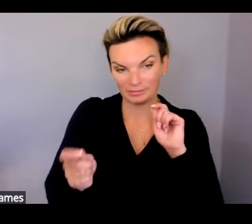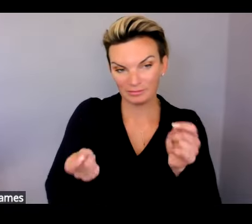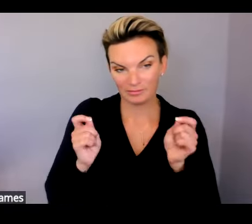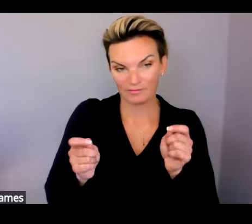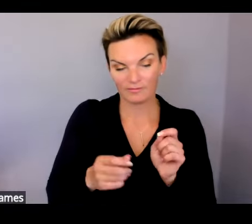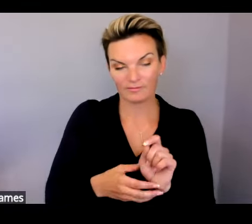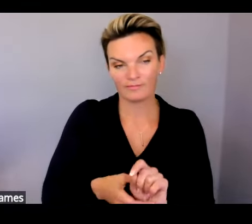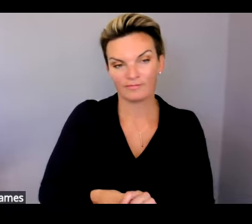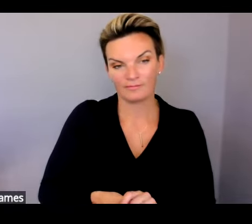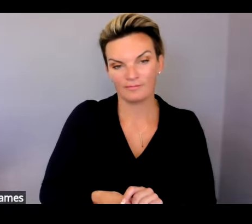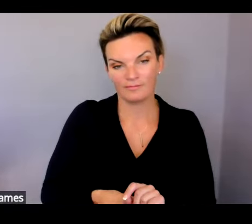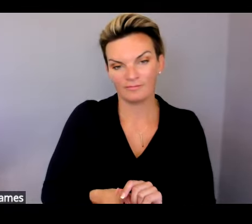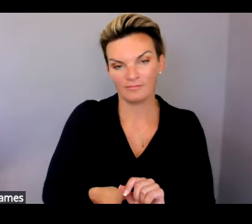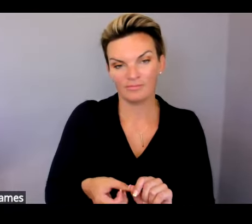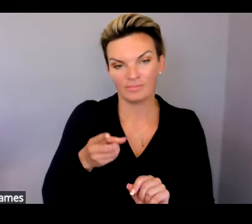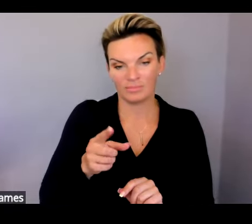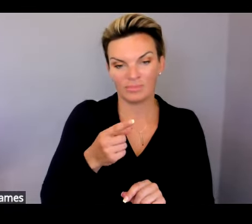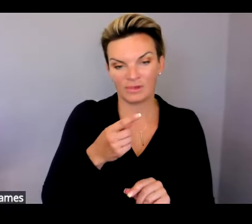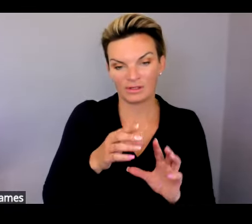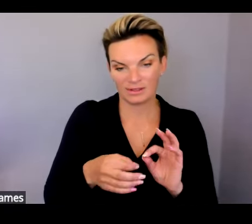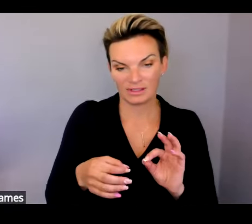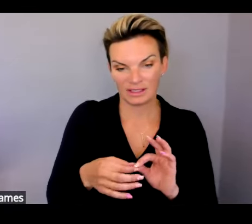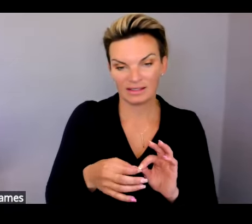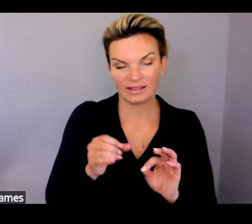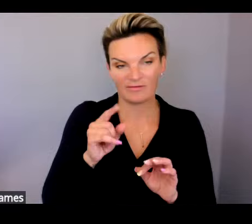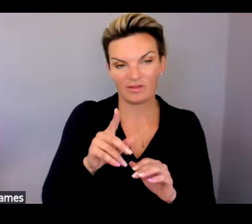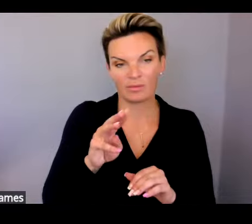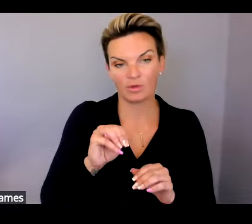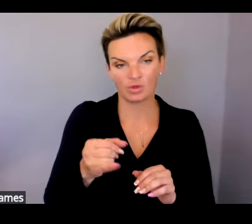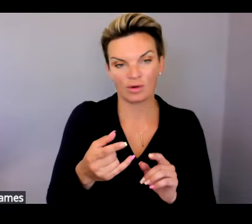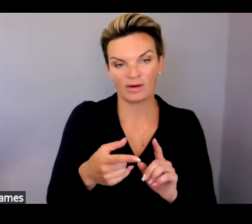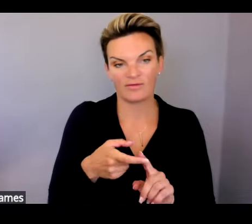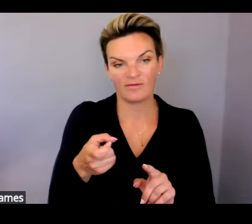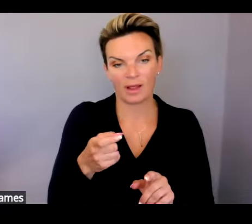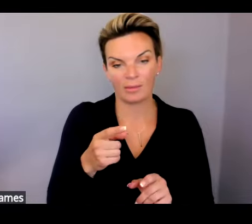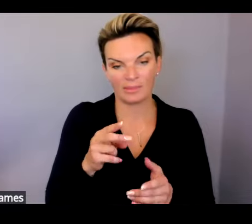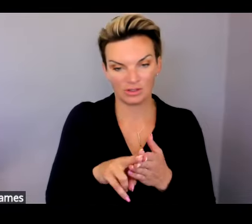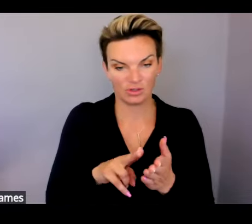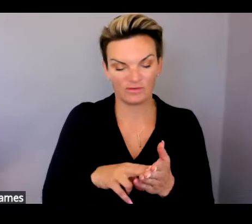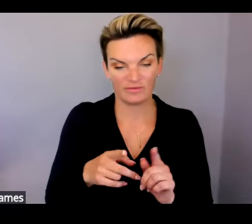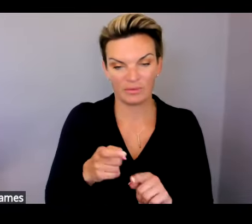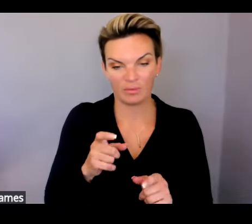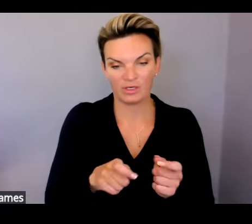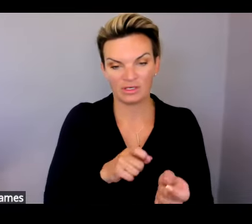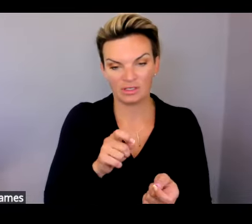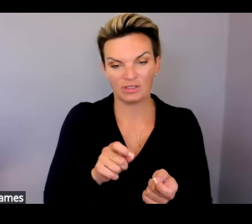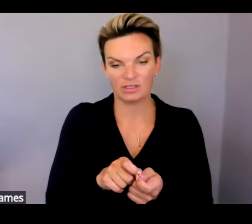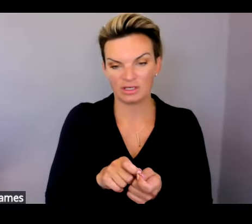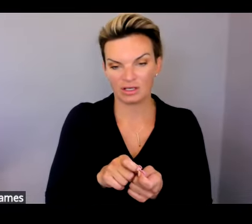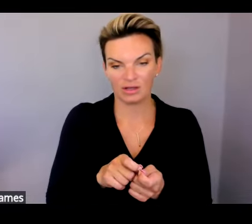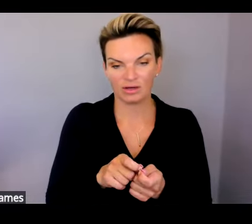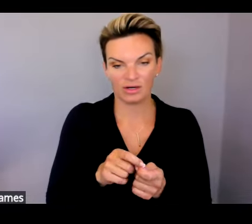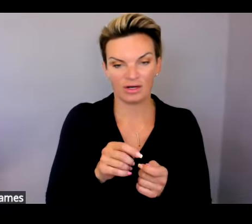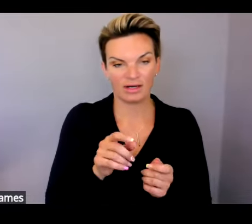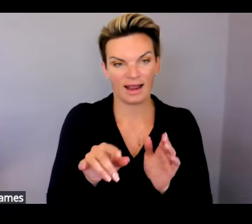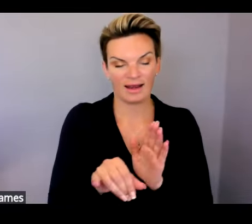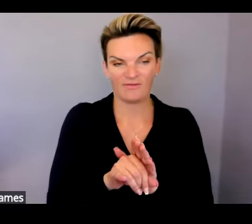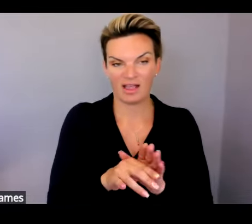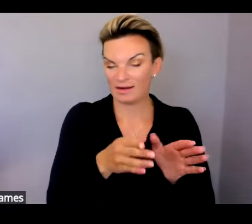like you're saying if the majority of the signatures from a particular identified individual.